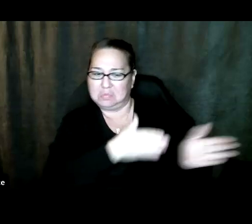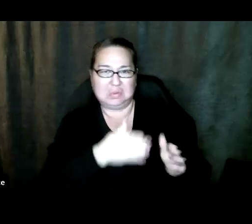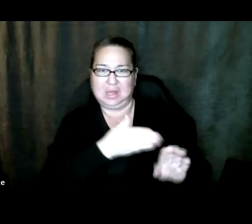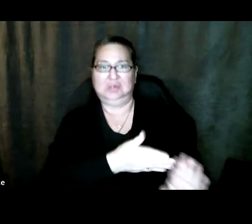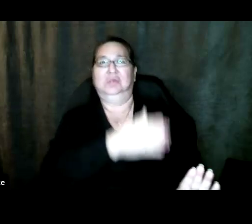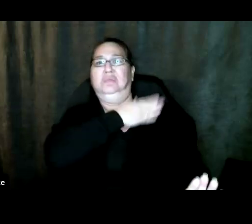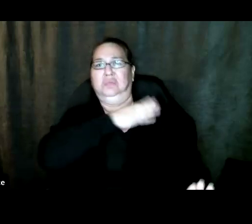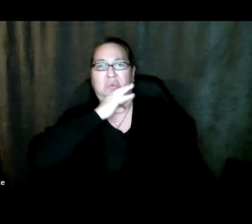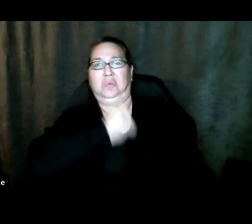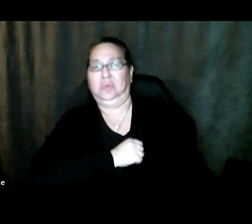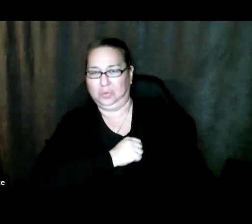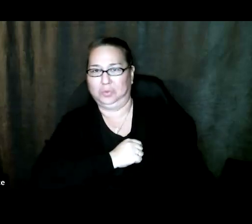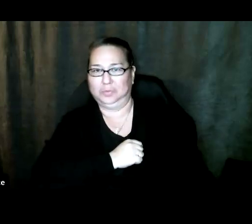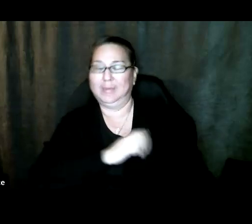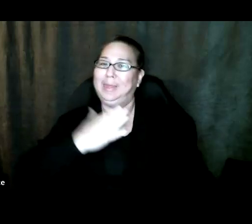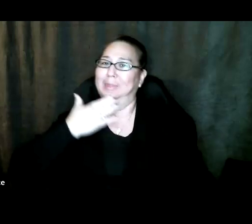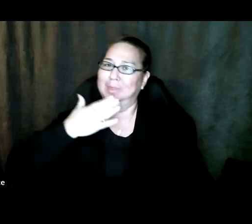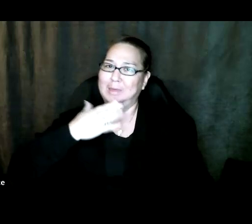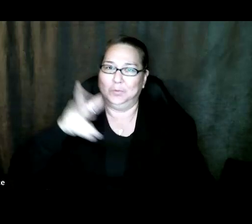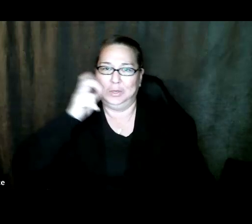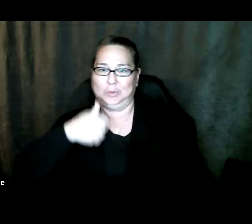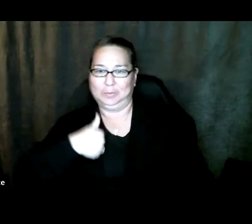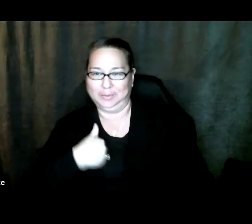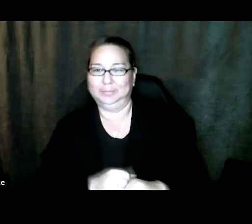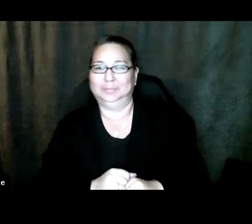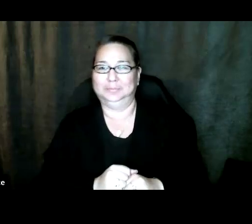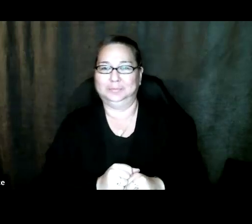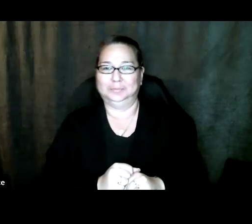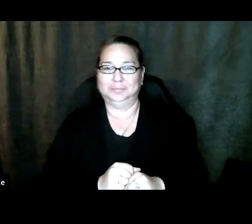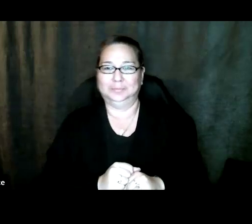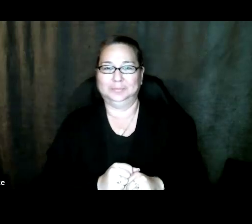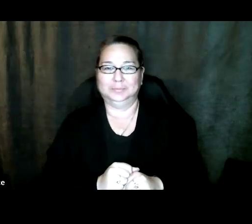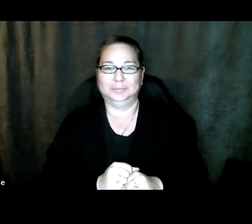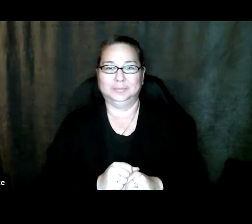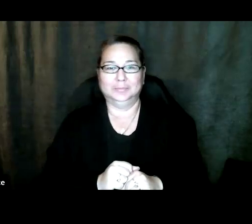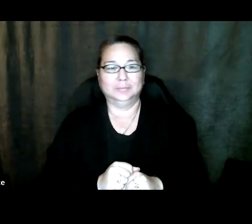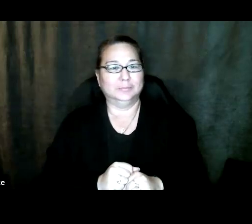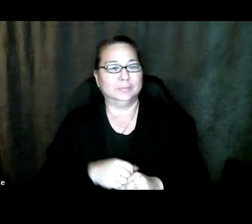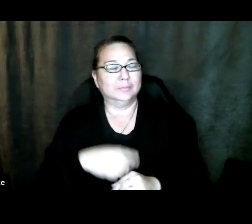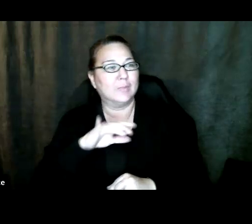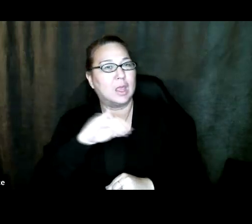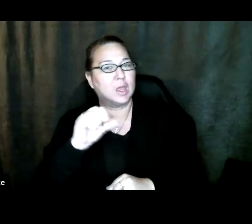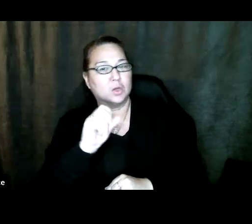you for hearing me. Thank you, Mr. Mudd. Next speaker is Jack Elliott Higgins.